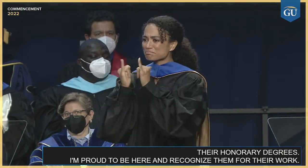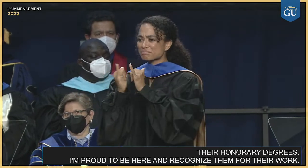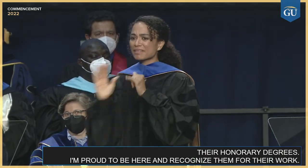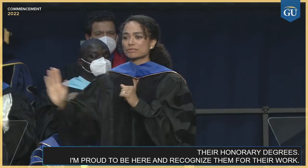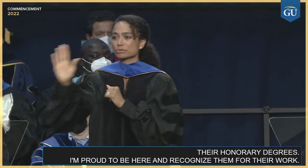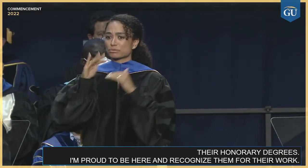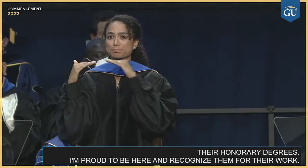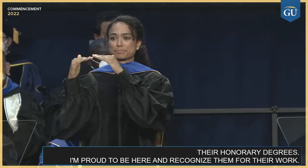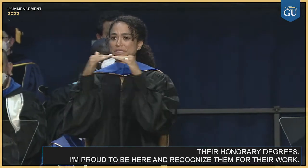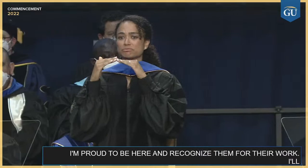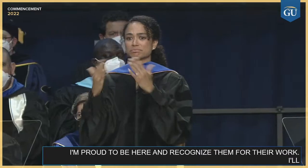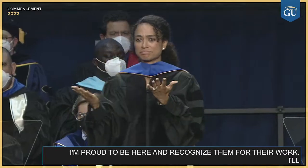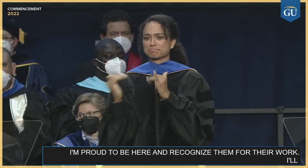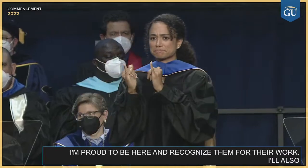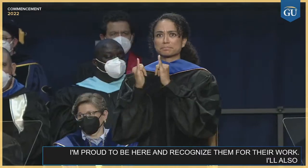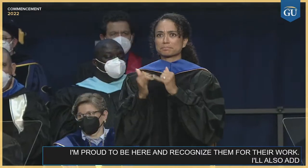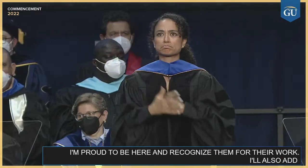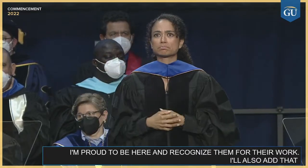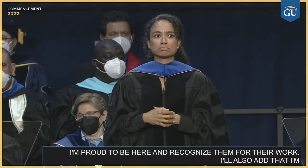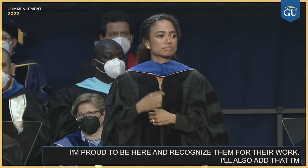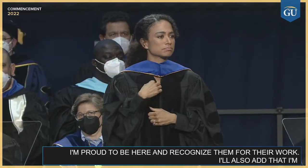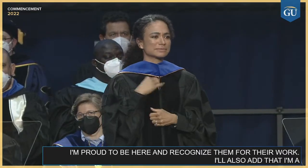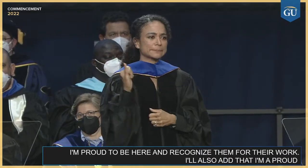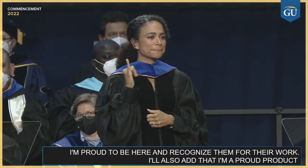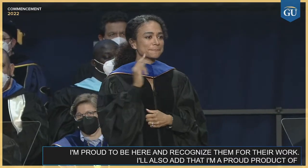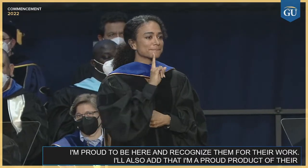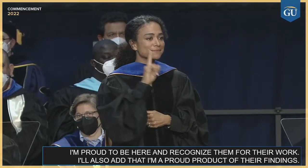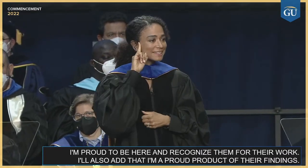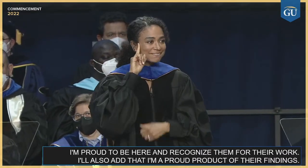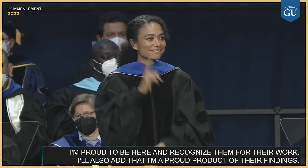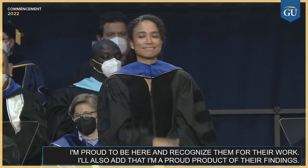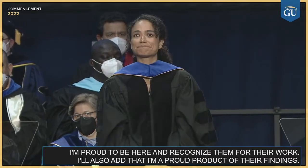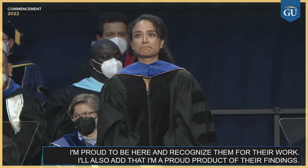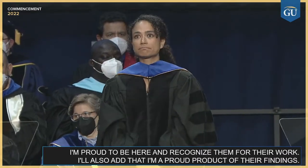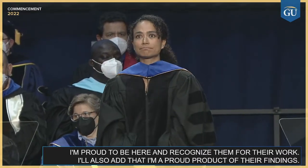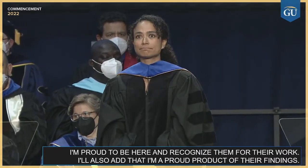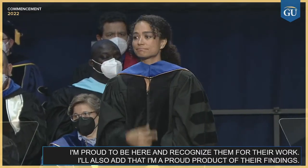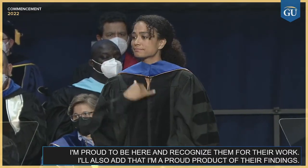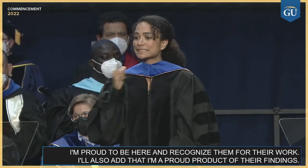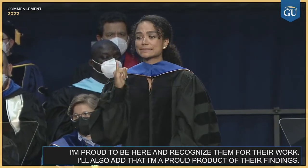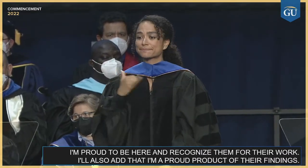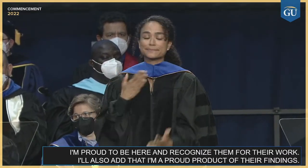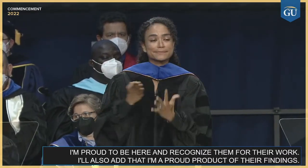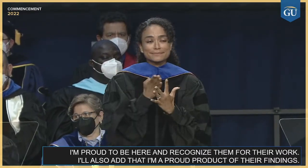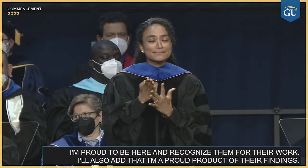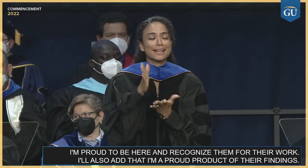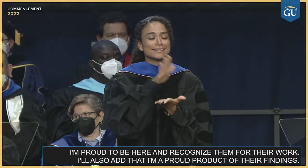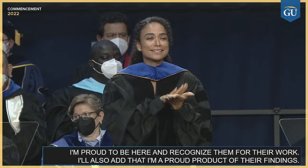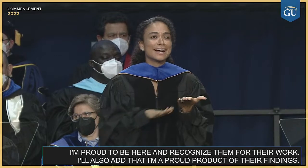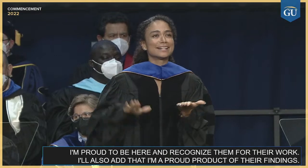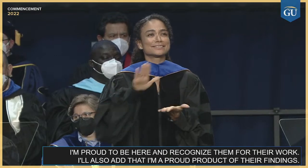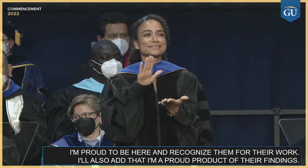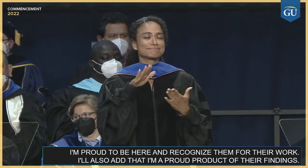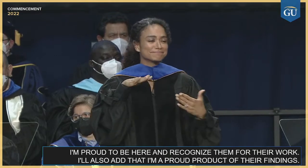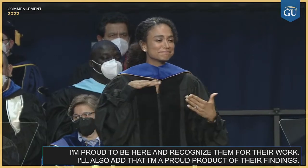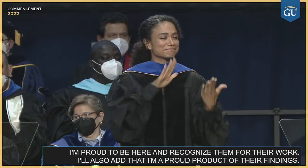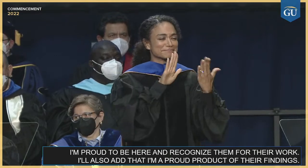I am here as your peer. I, like you, am deaf.